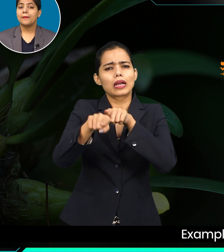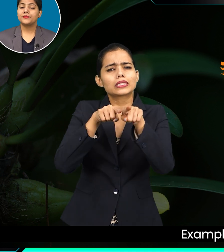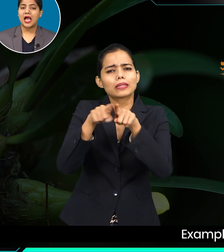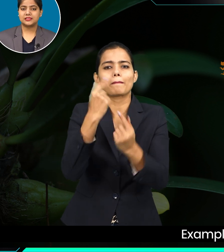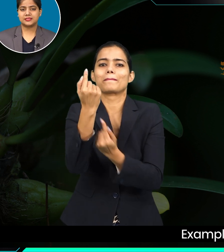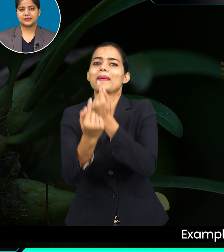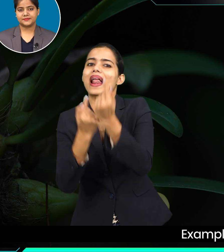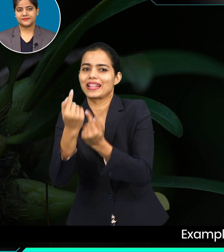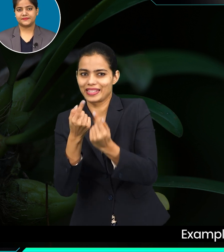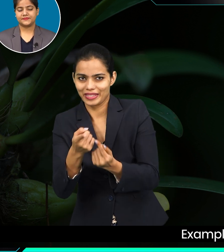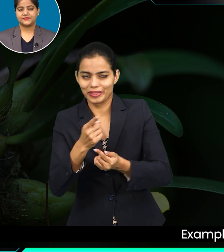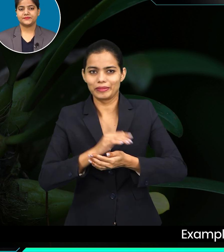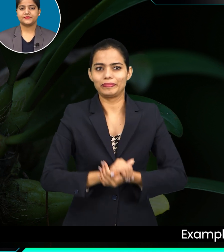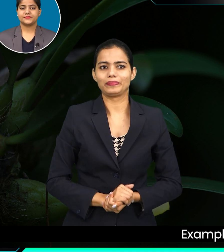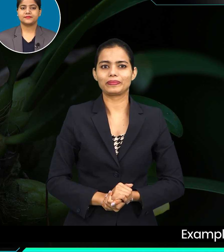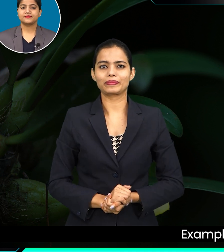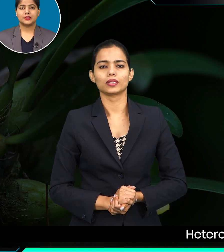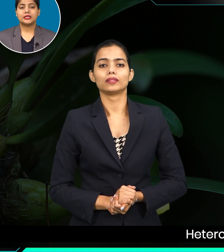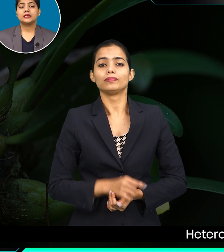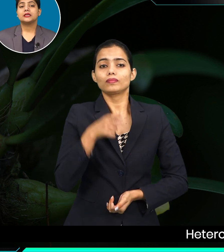Example, plants.